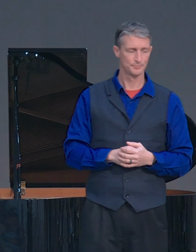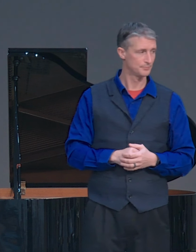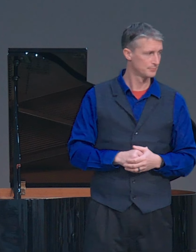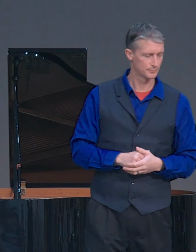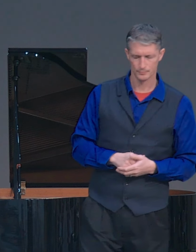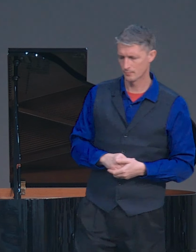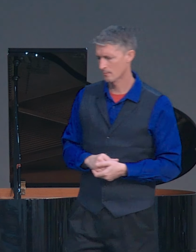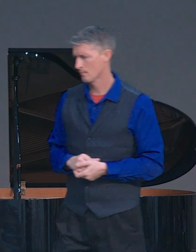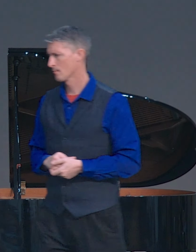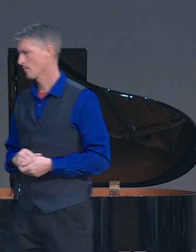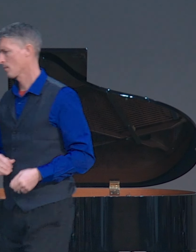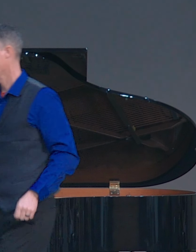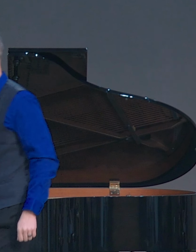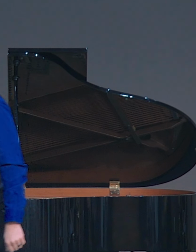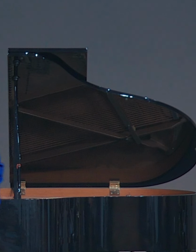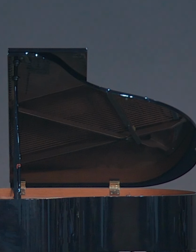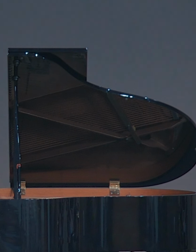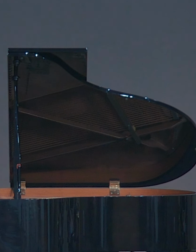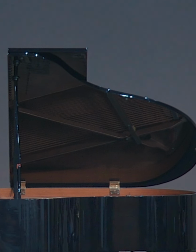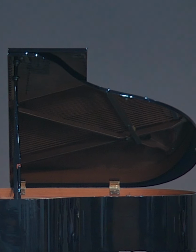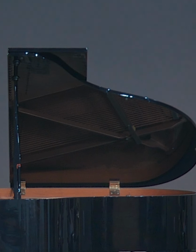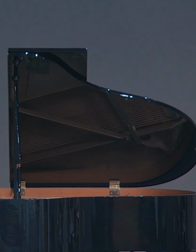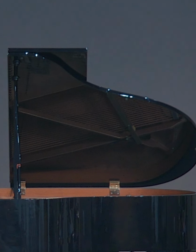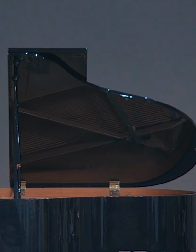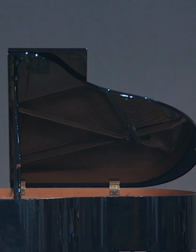Would you stand with us as we worship God in song?